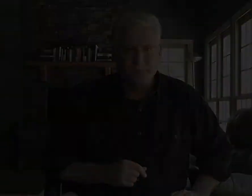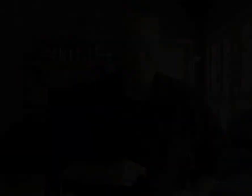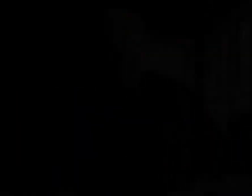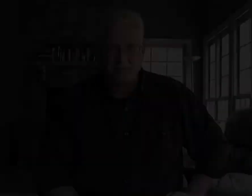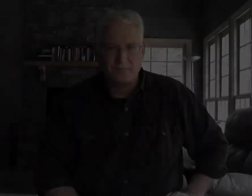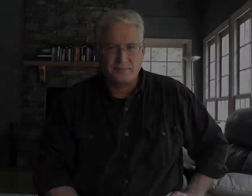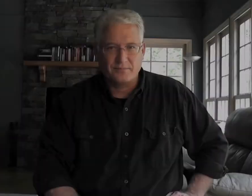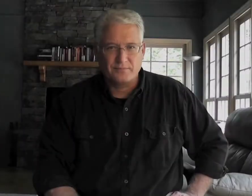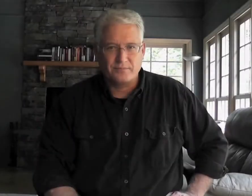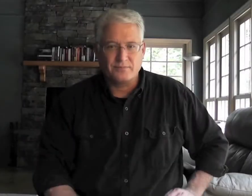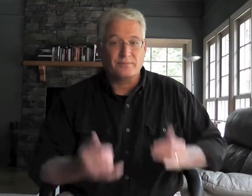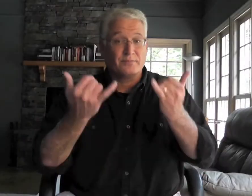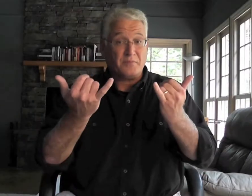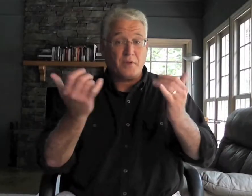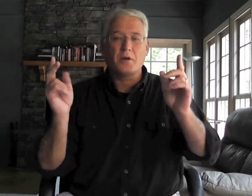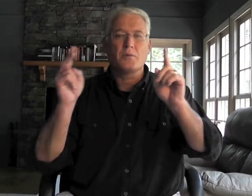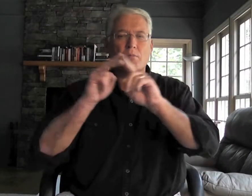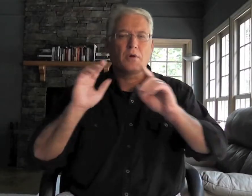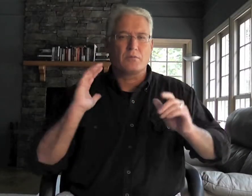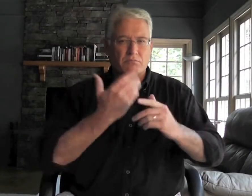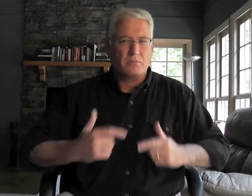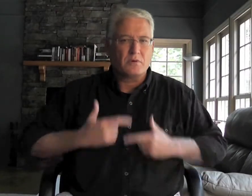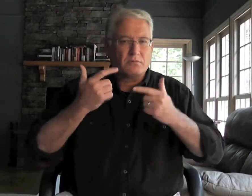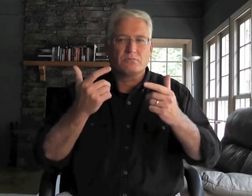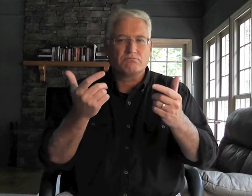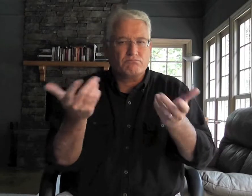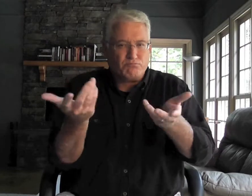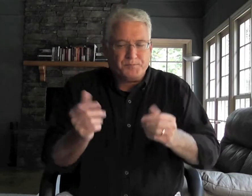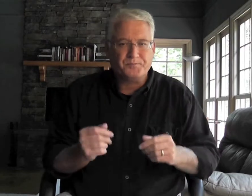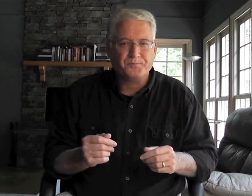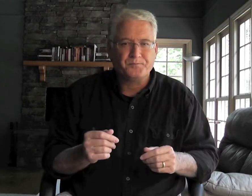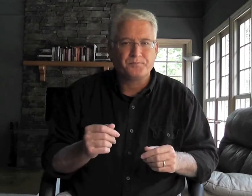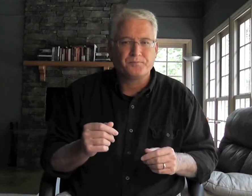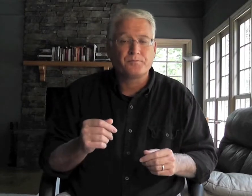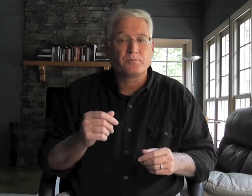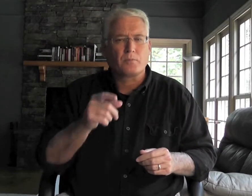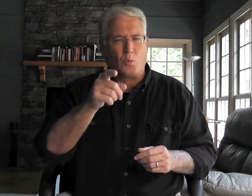Lord's day. Now, how do we apply this to our Christian lives?